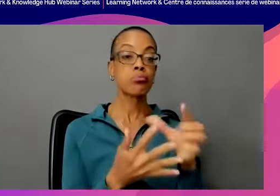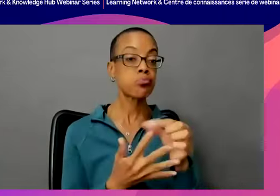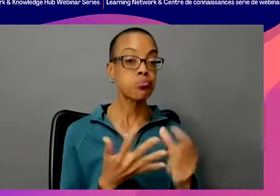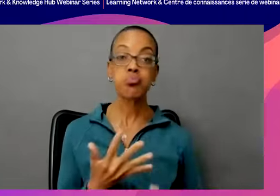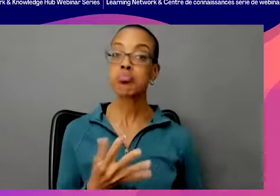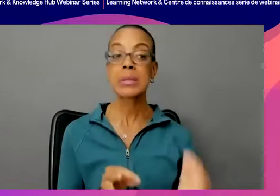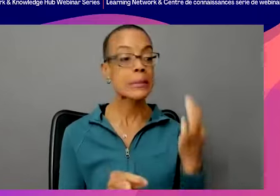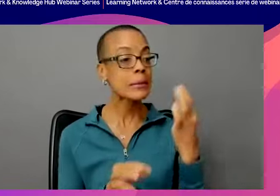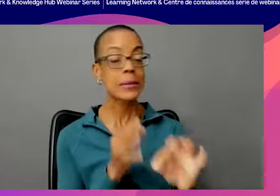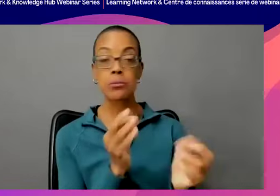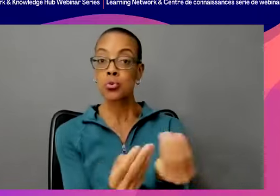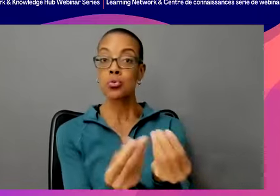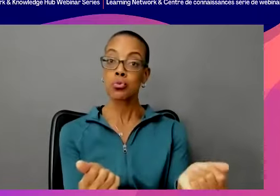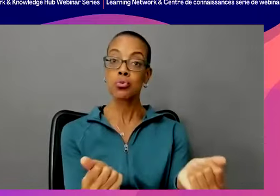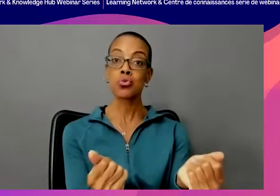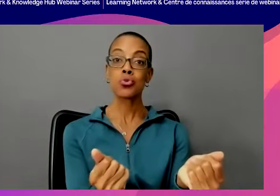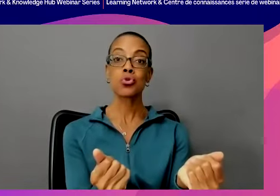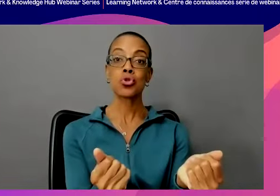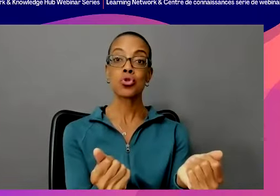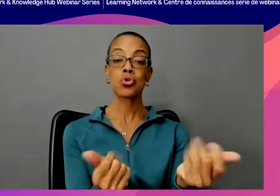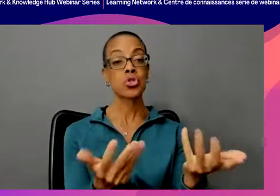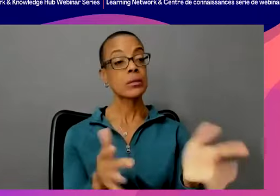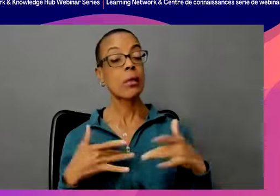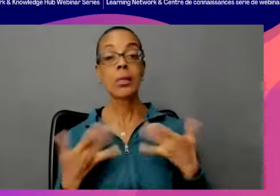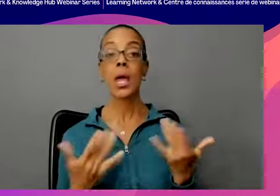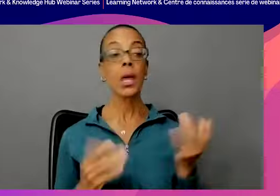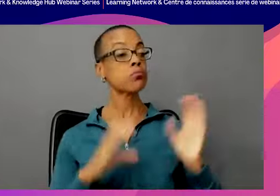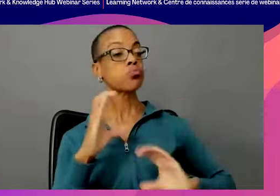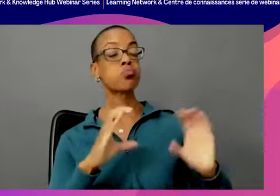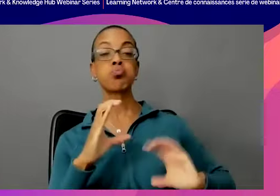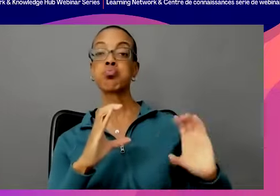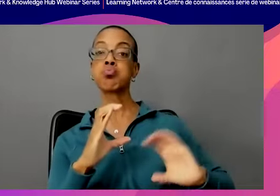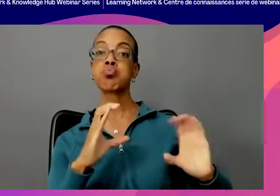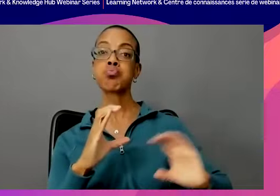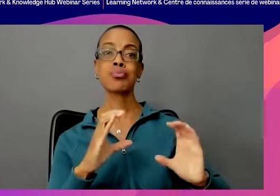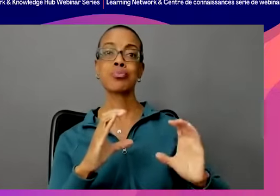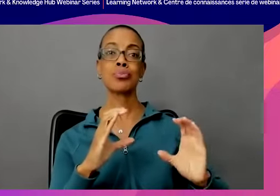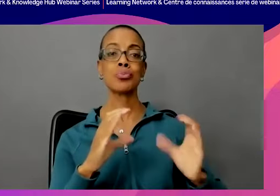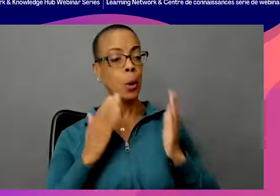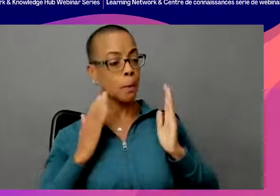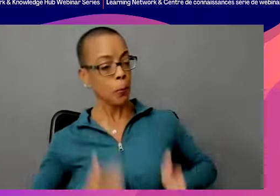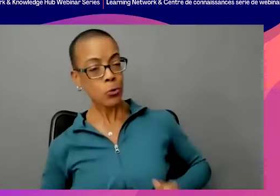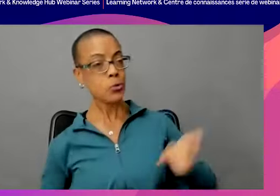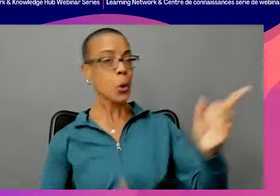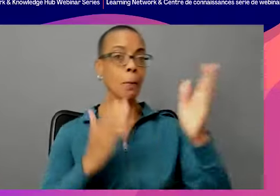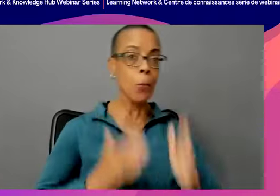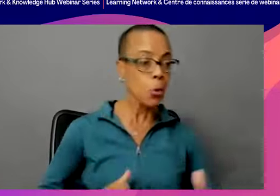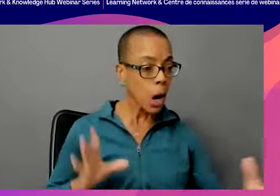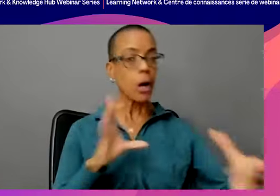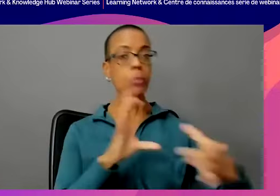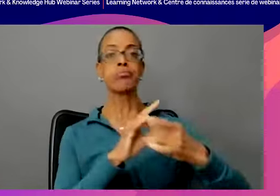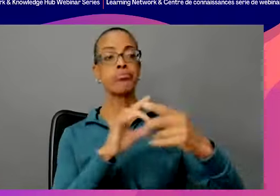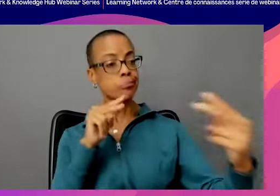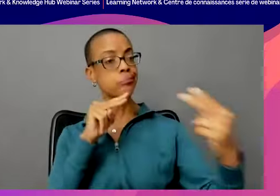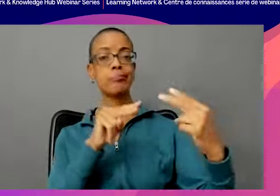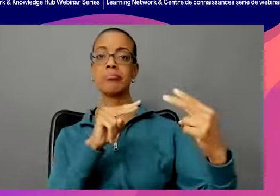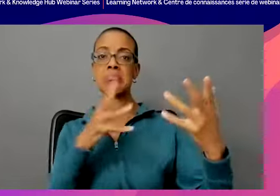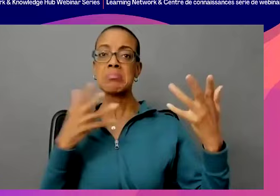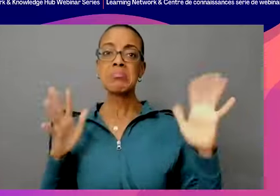and just engaging in simple conversations, just connecting as humans. We are natural beings that want